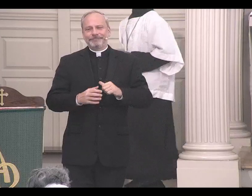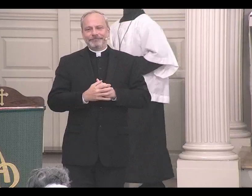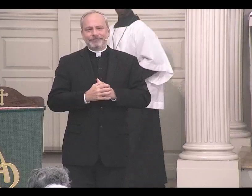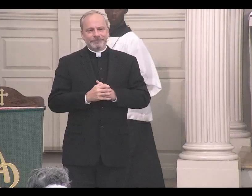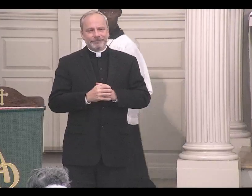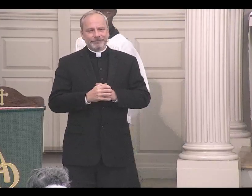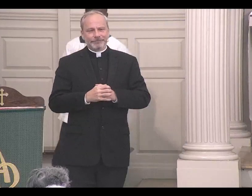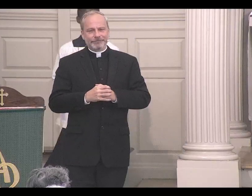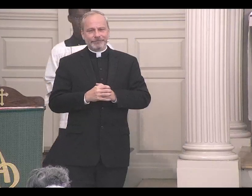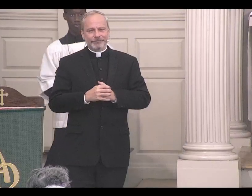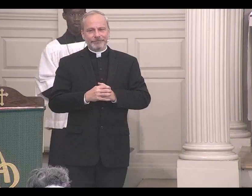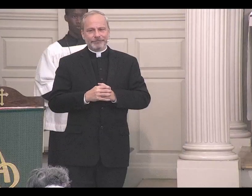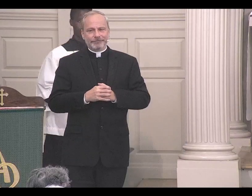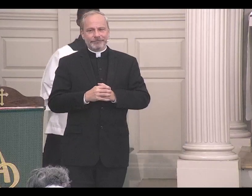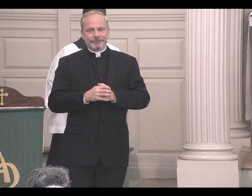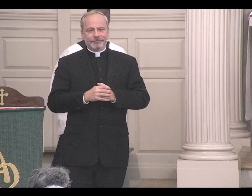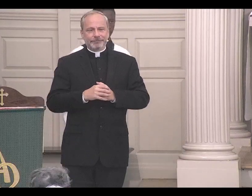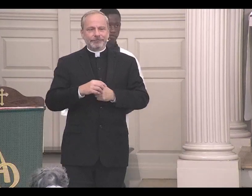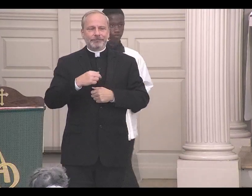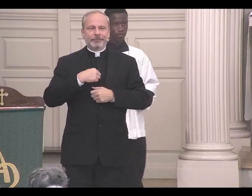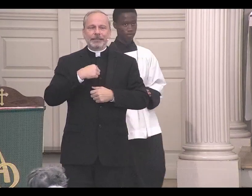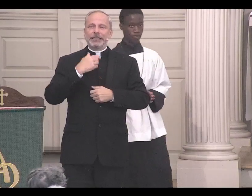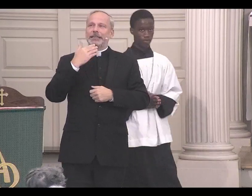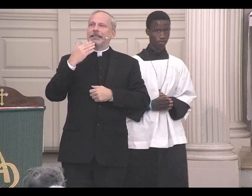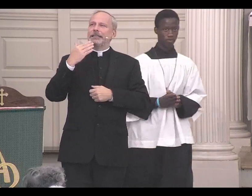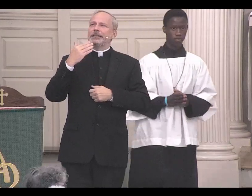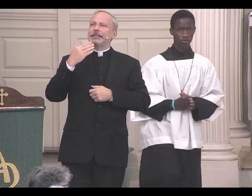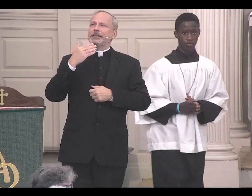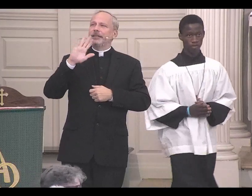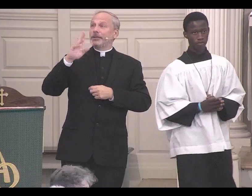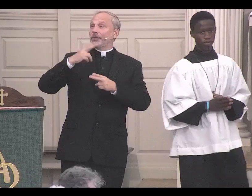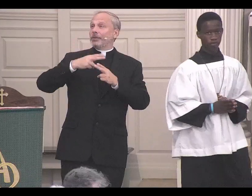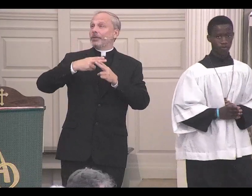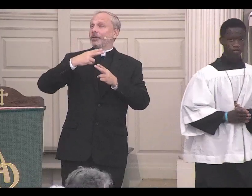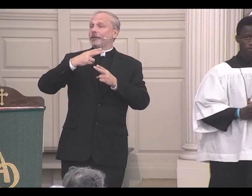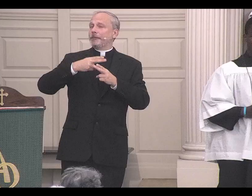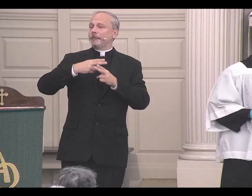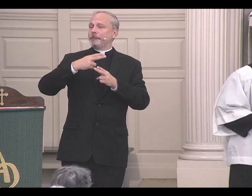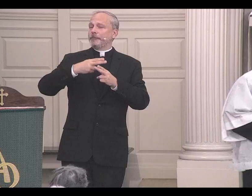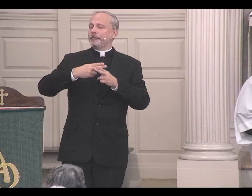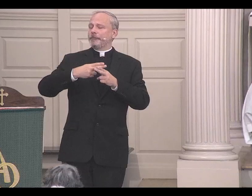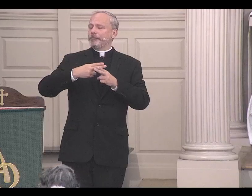Lord. I give thanks to your name for your merciful.